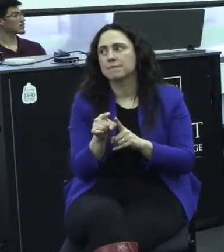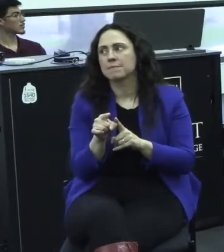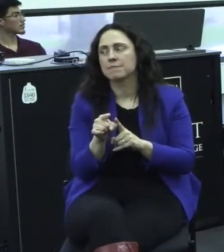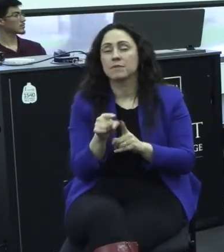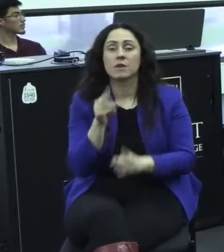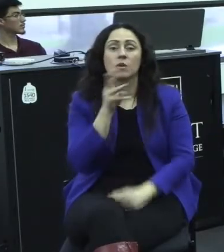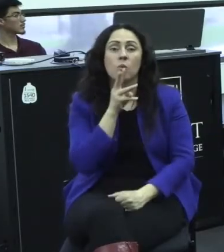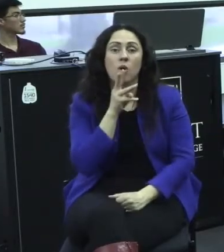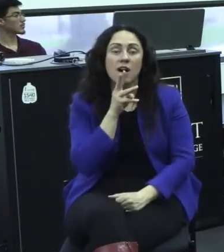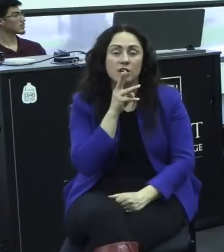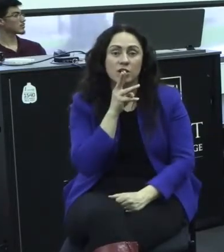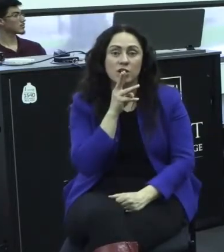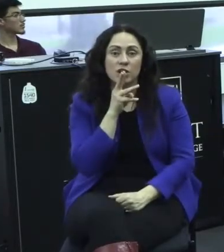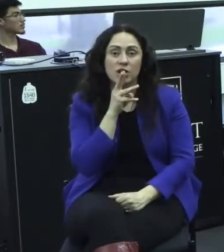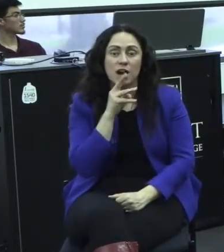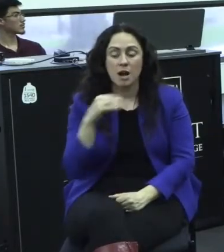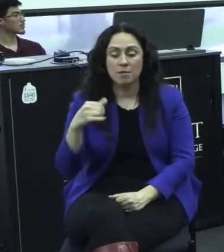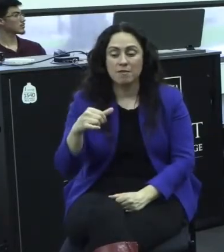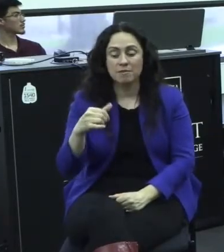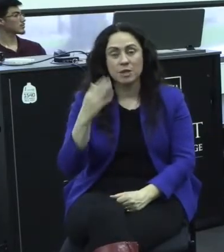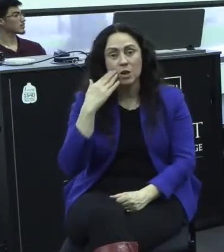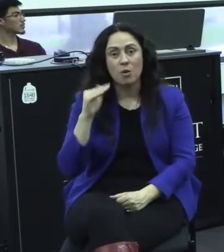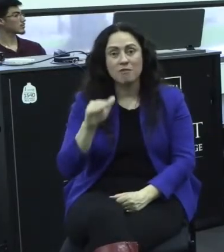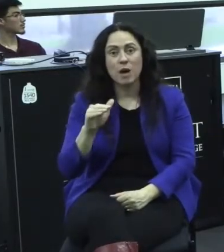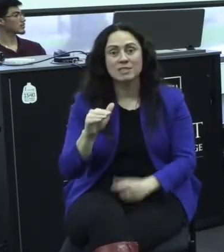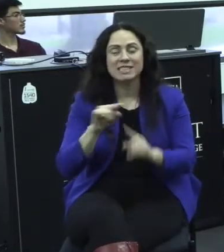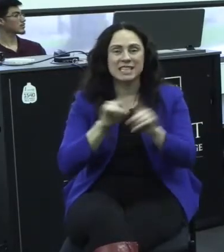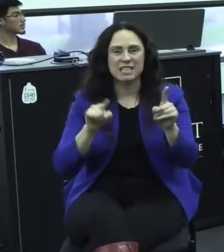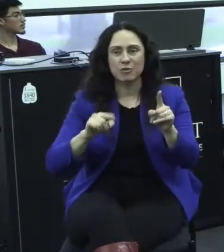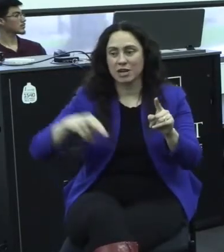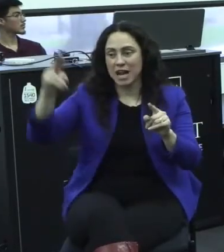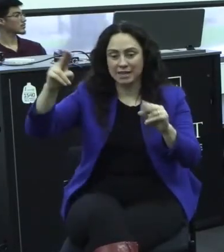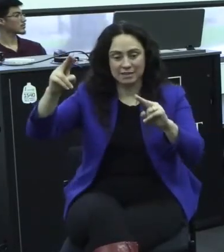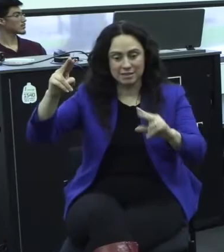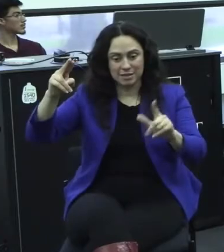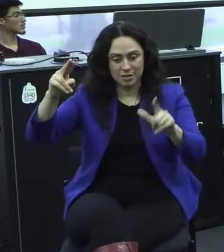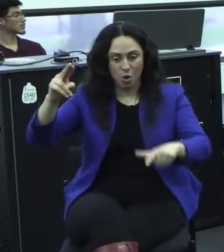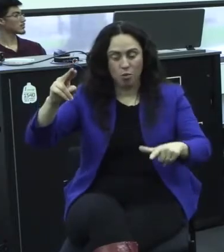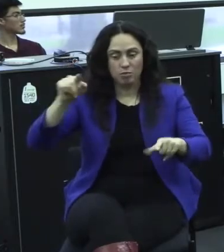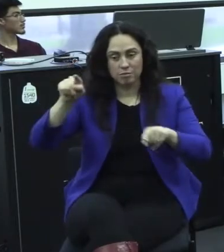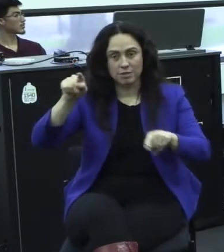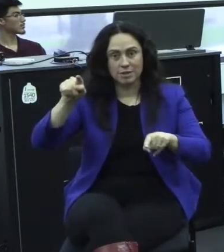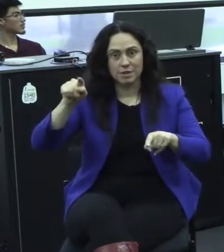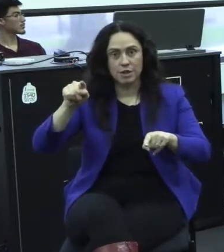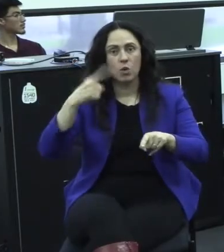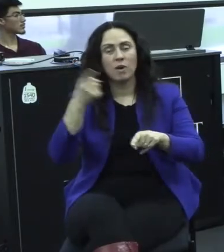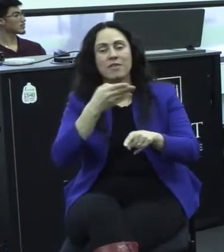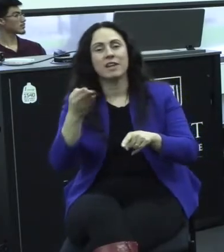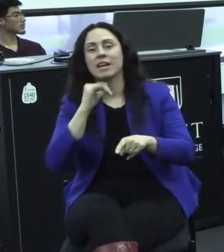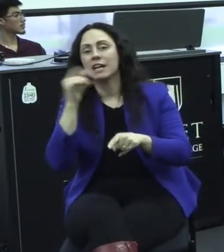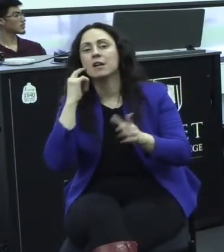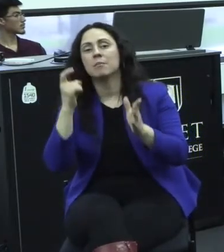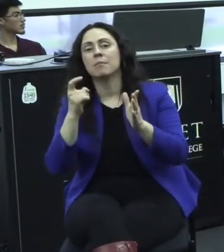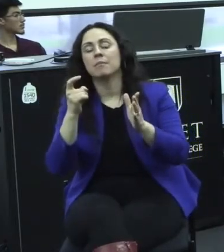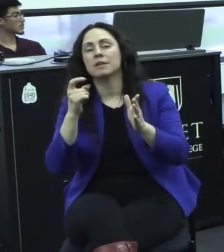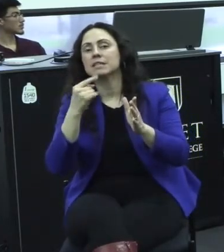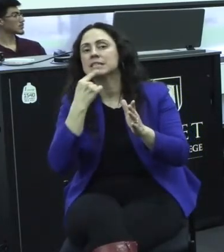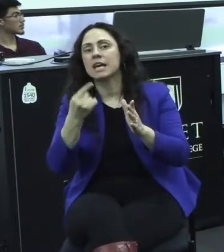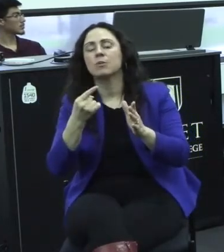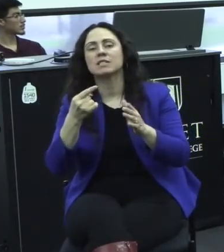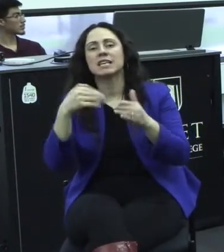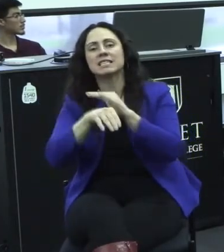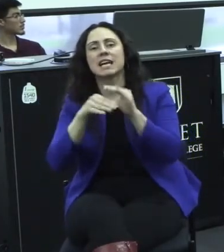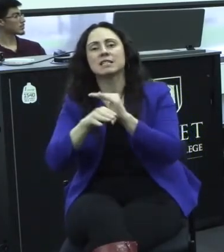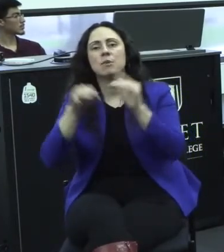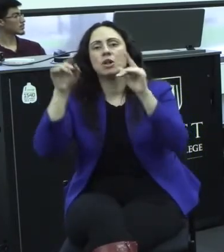water fountains at different heights. You know, one of the things that I didn't mention was signage, right? So accessible signage